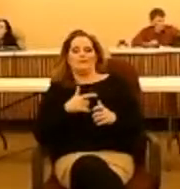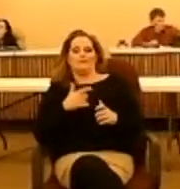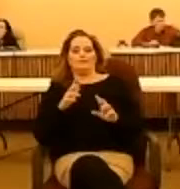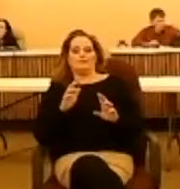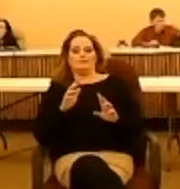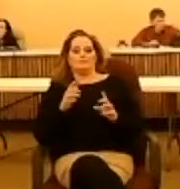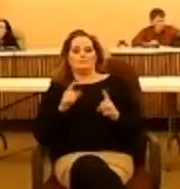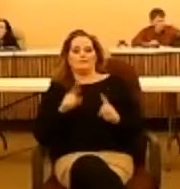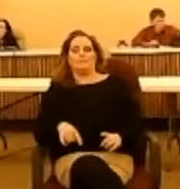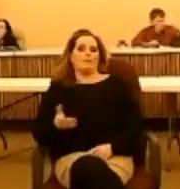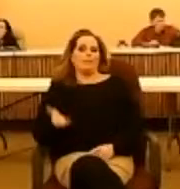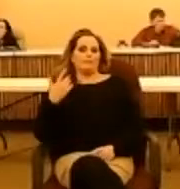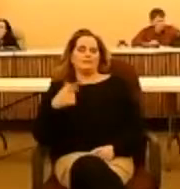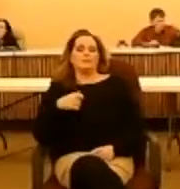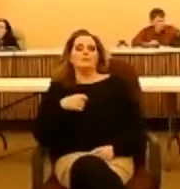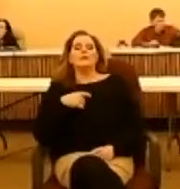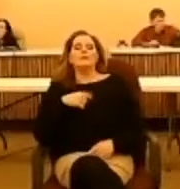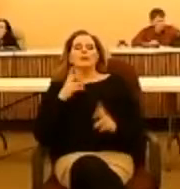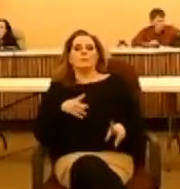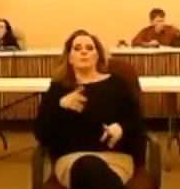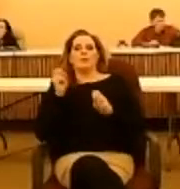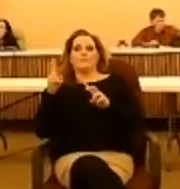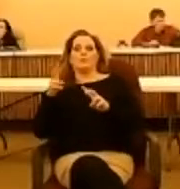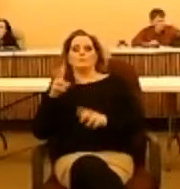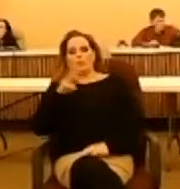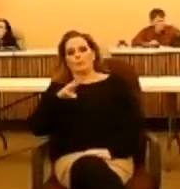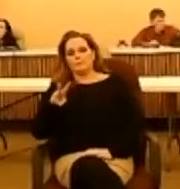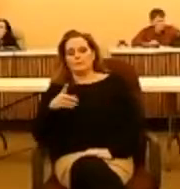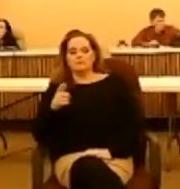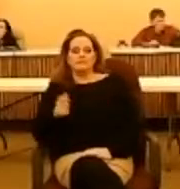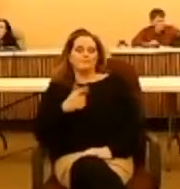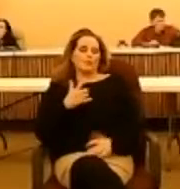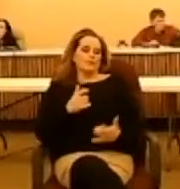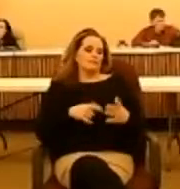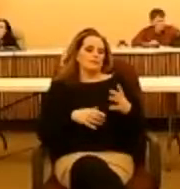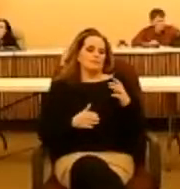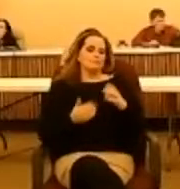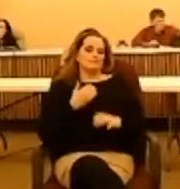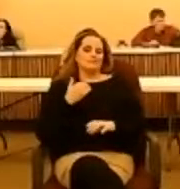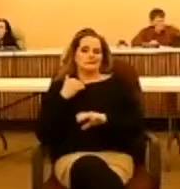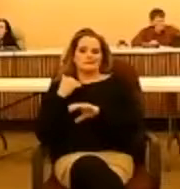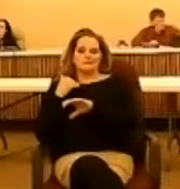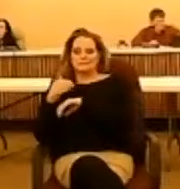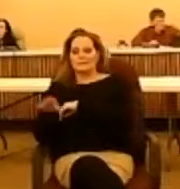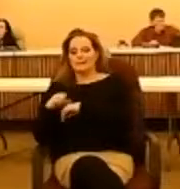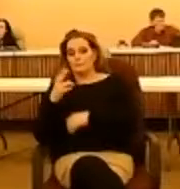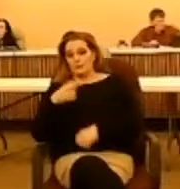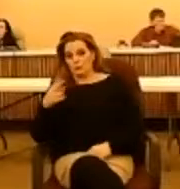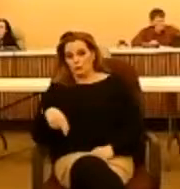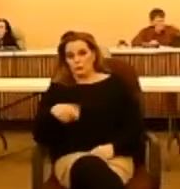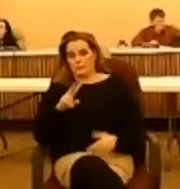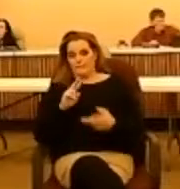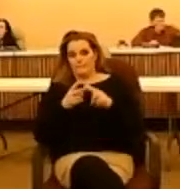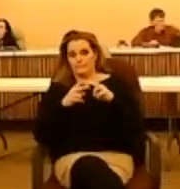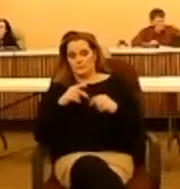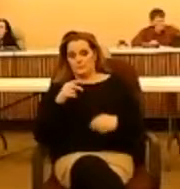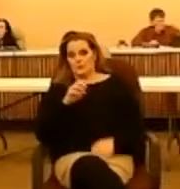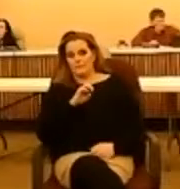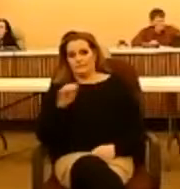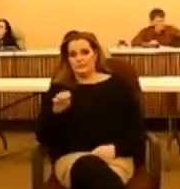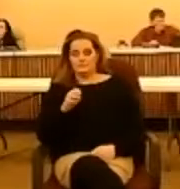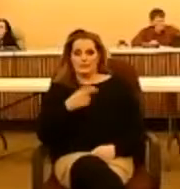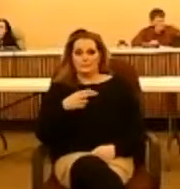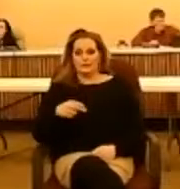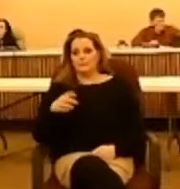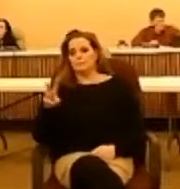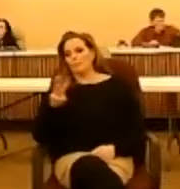on their Facebook website. So if you have anything, you can either send it to the Historical Village of East Henrietta, the Historical Village